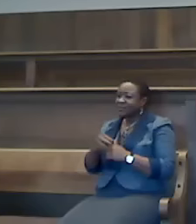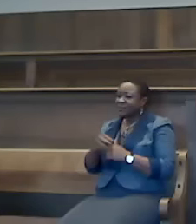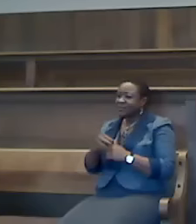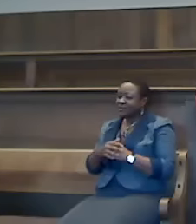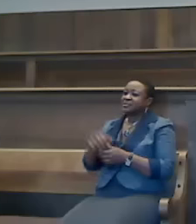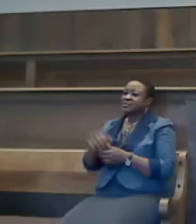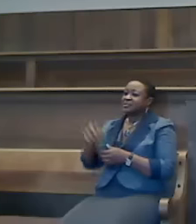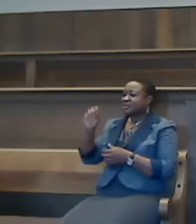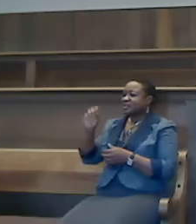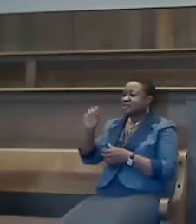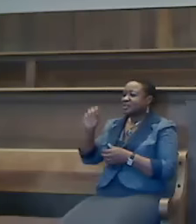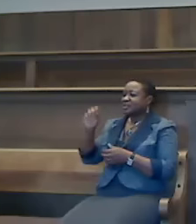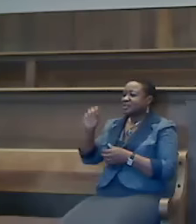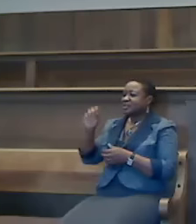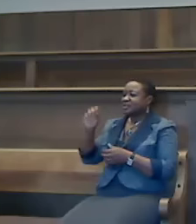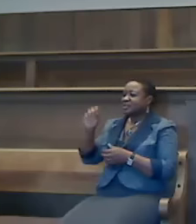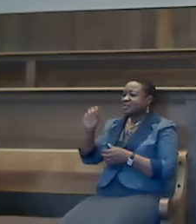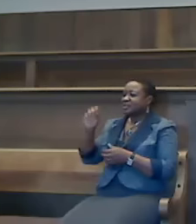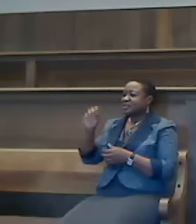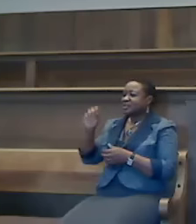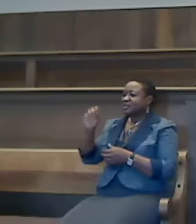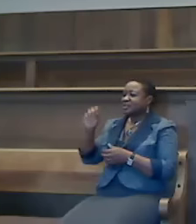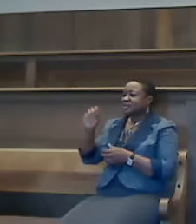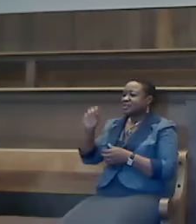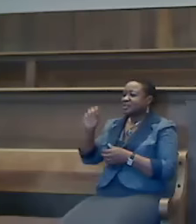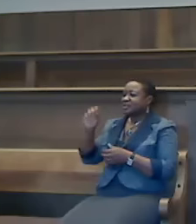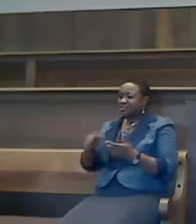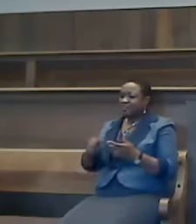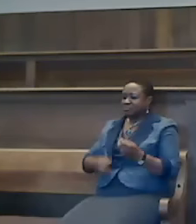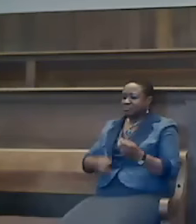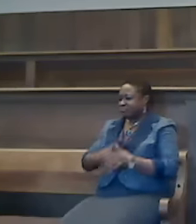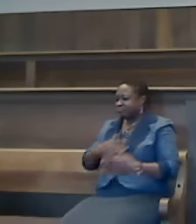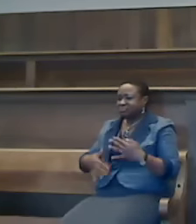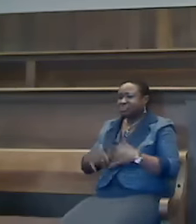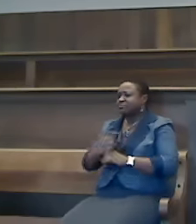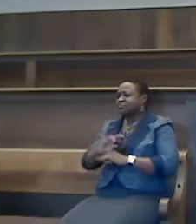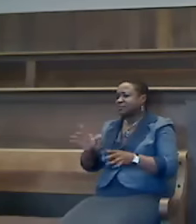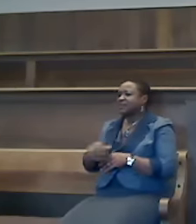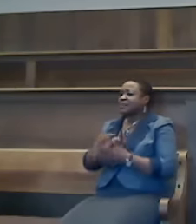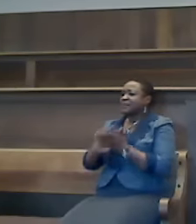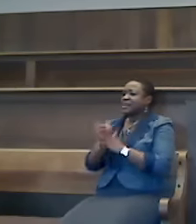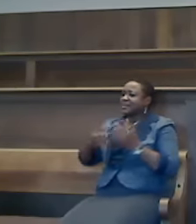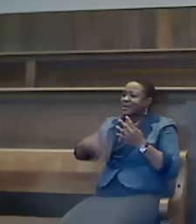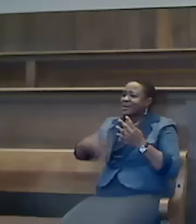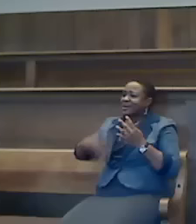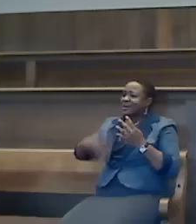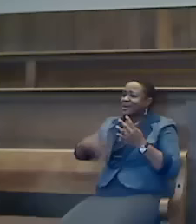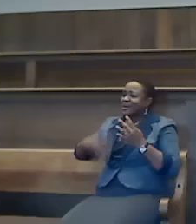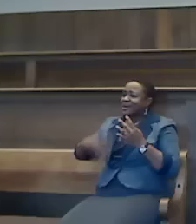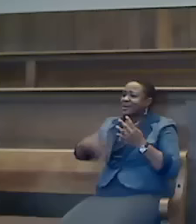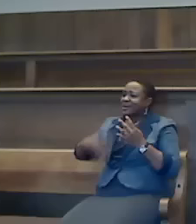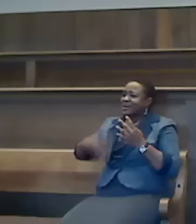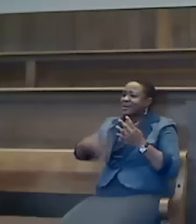very toxic gut flora, very leaky guts, inability to digest a lot of